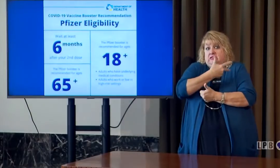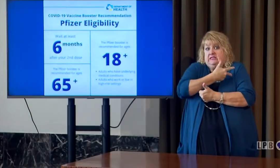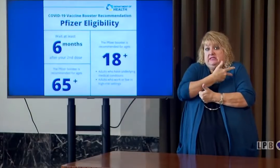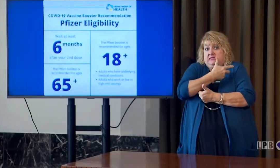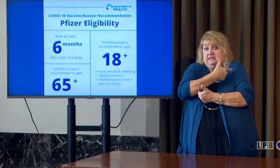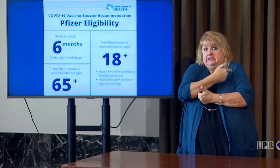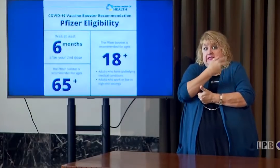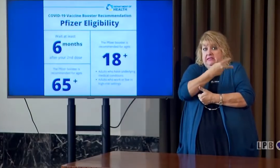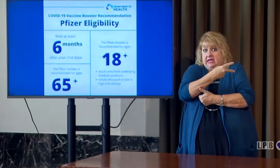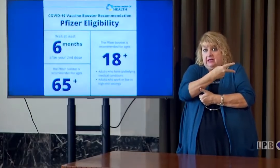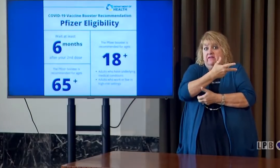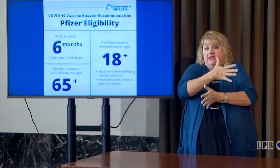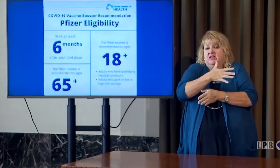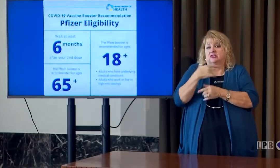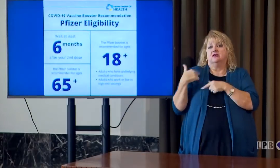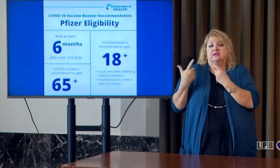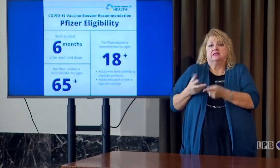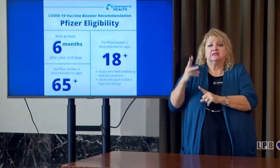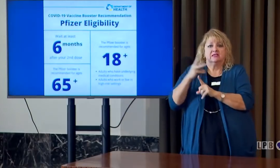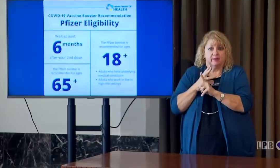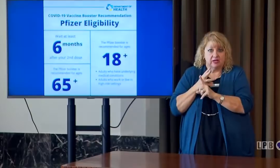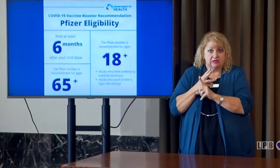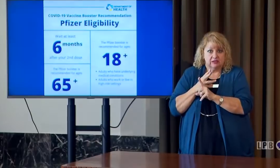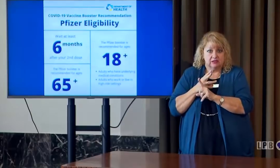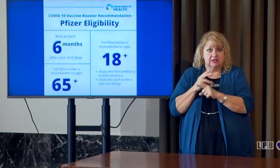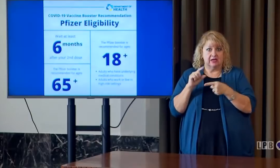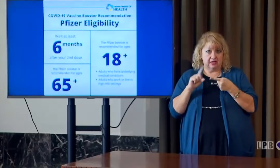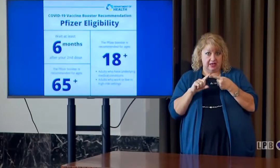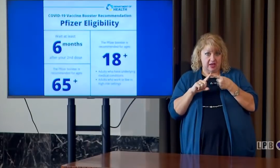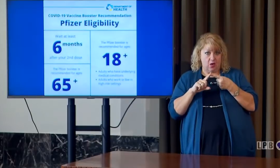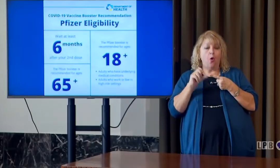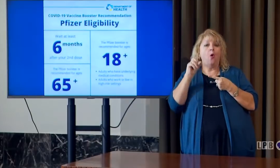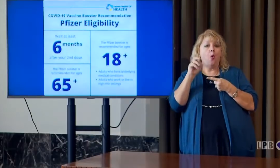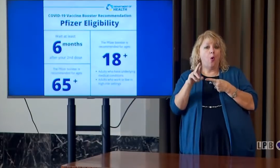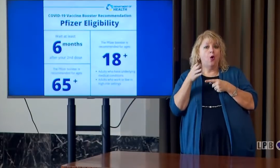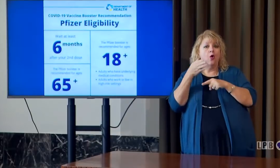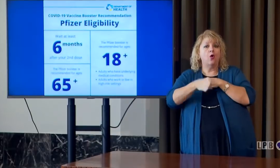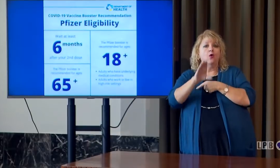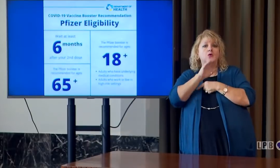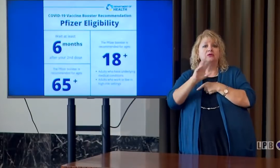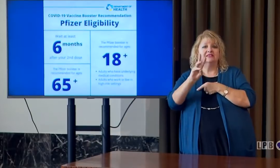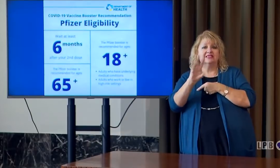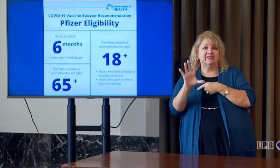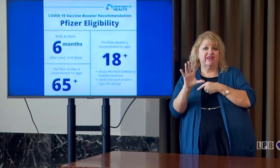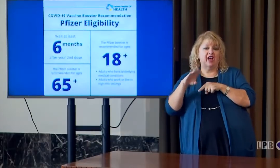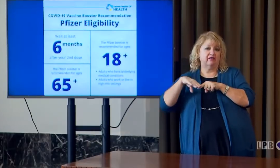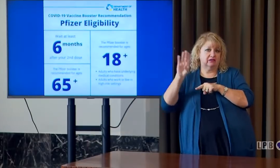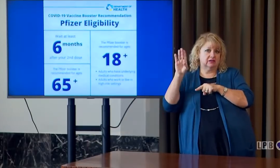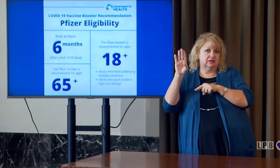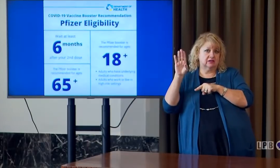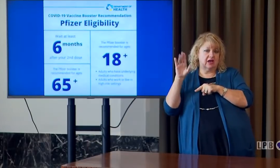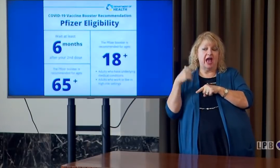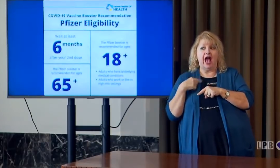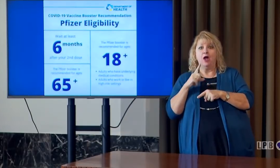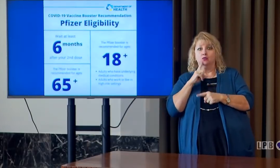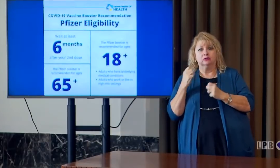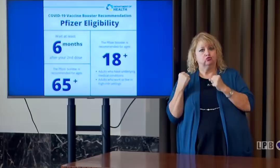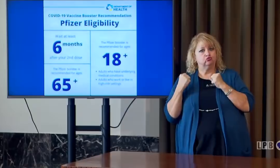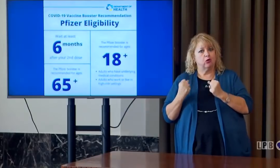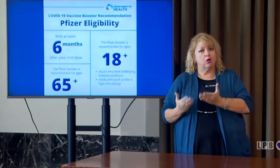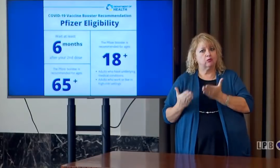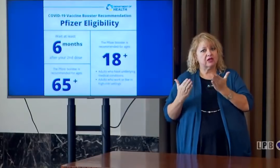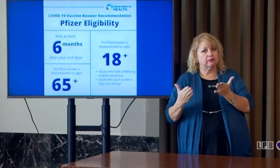that 2nd dose, and either you are 65 and above, in which case I very, very strongly recommend you get